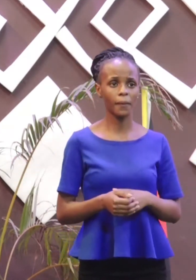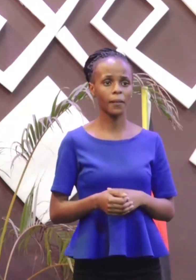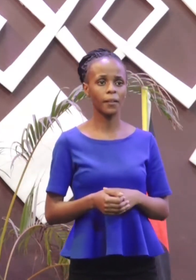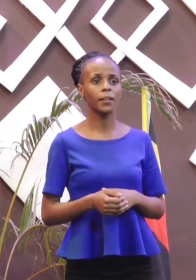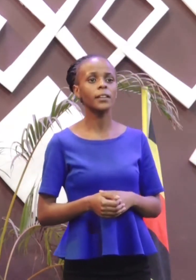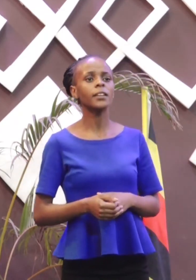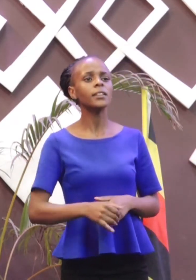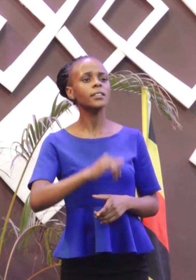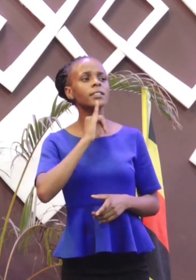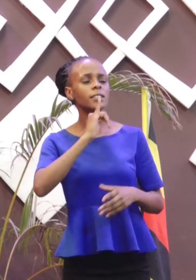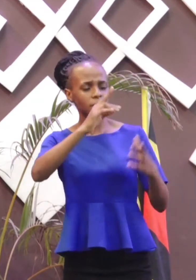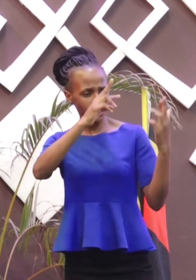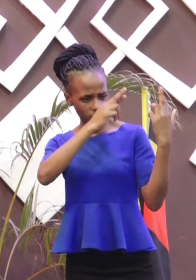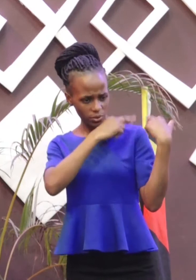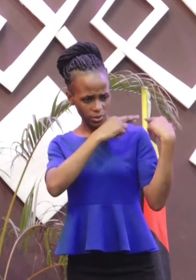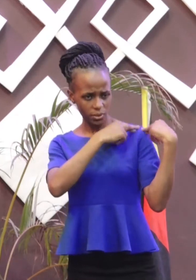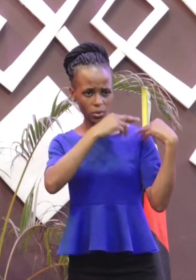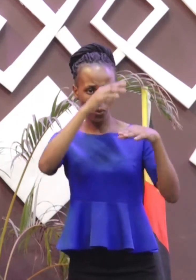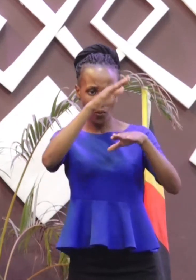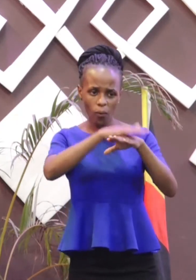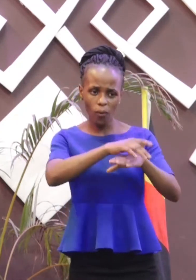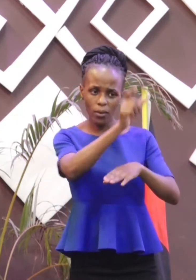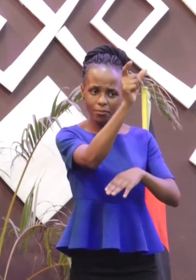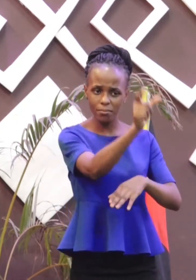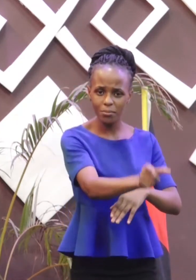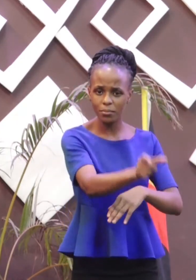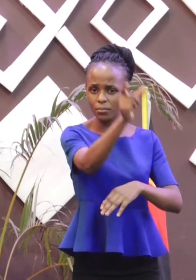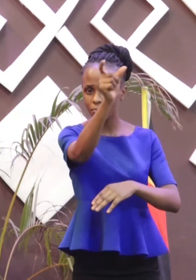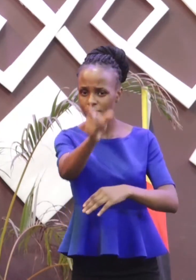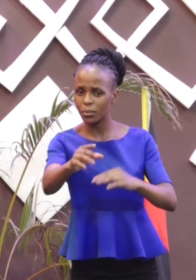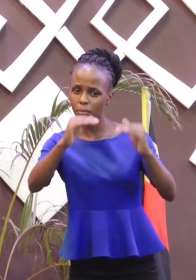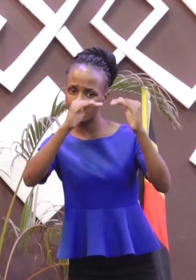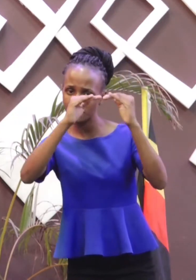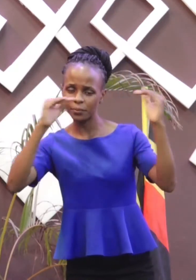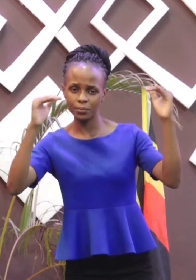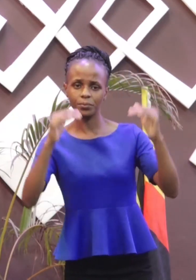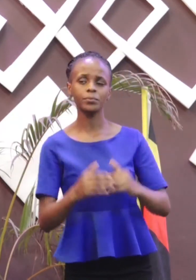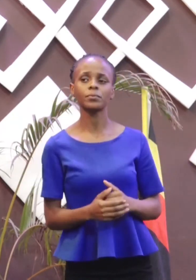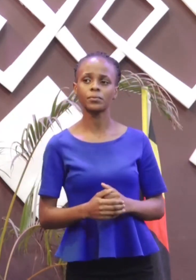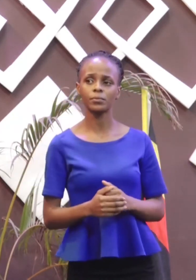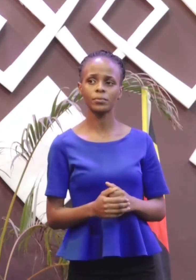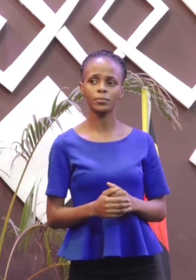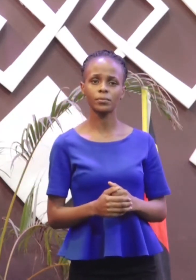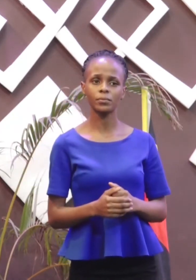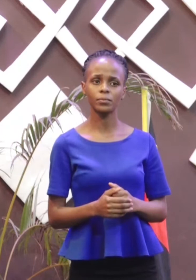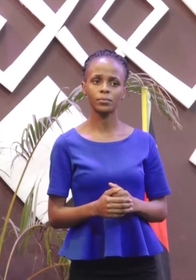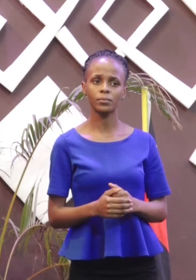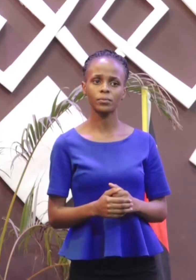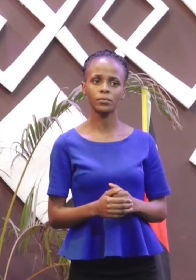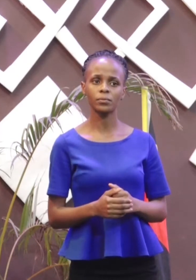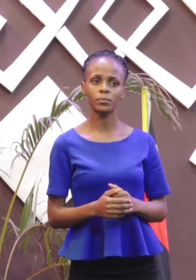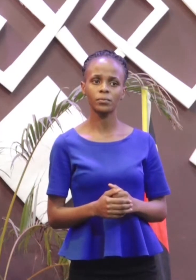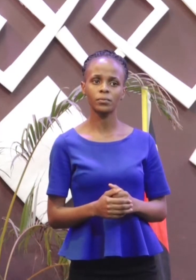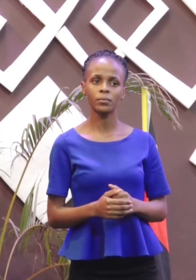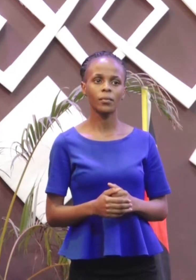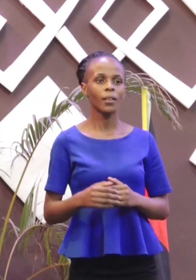it is a responsibility on an individual level, buvunaanyizibwa bwa buli muntu